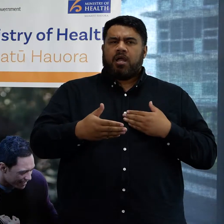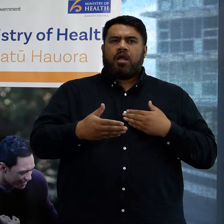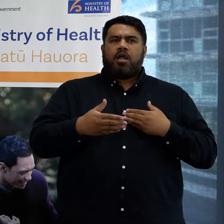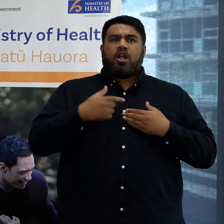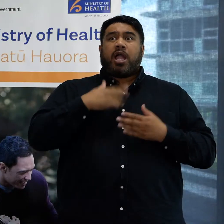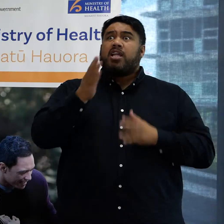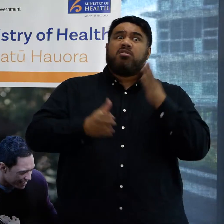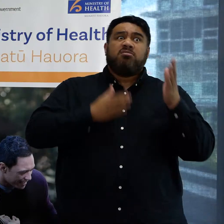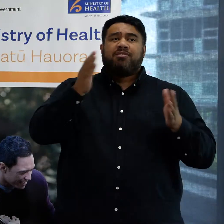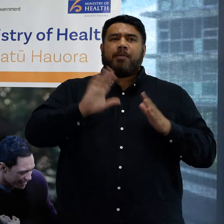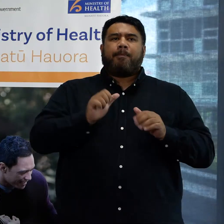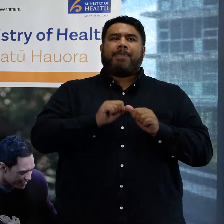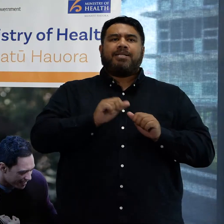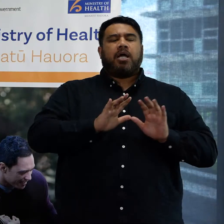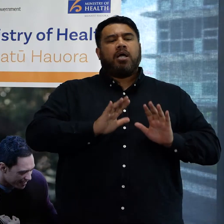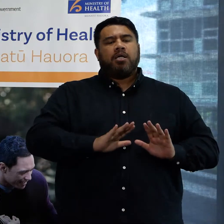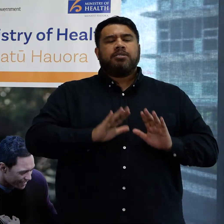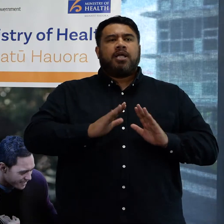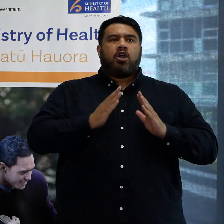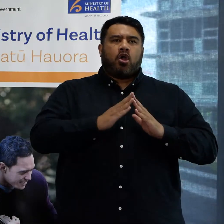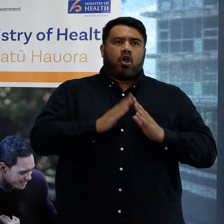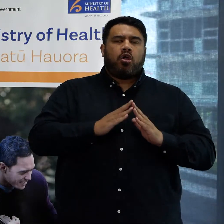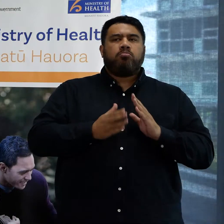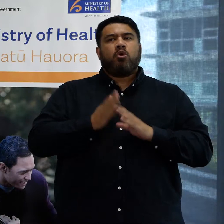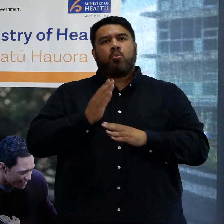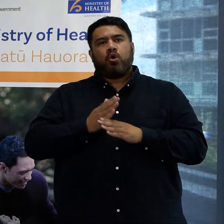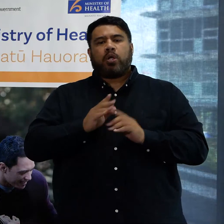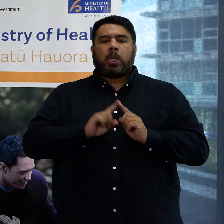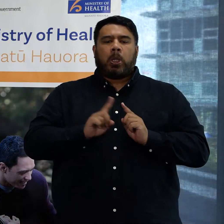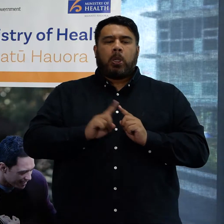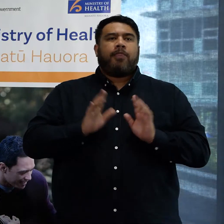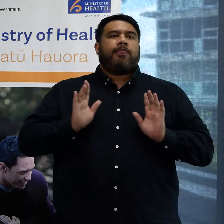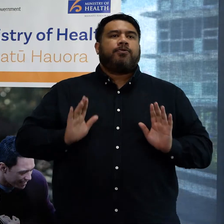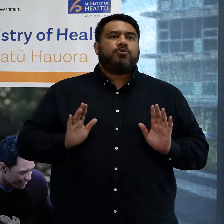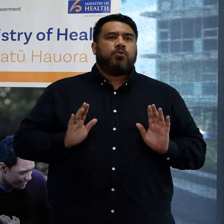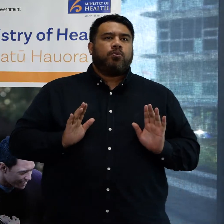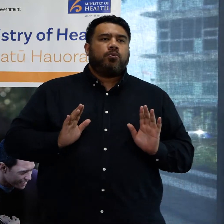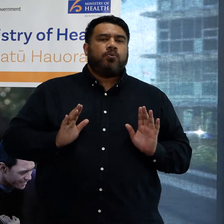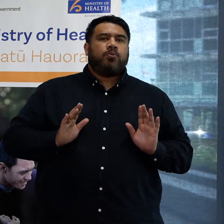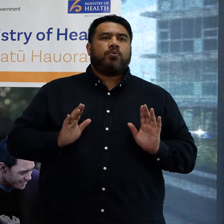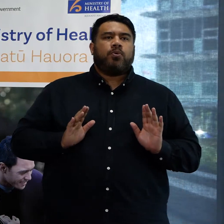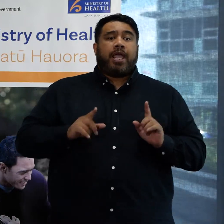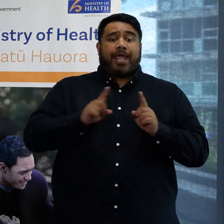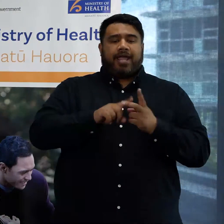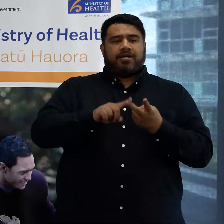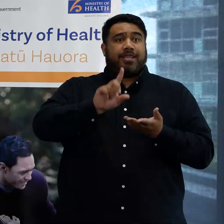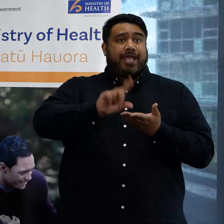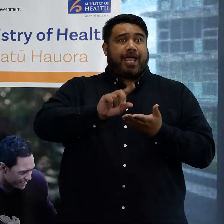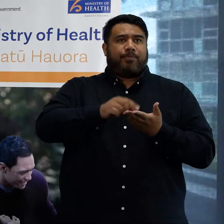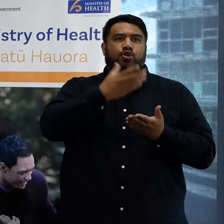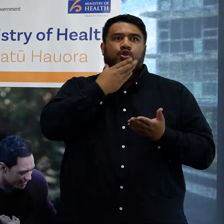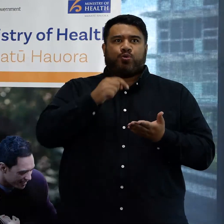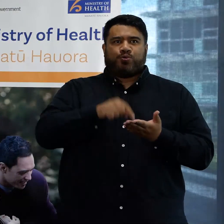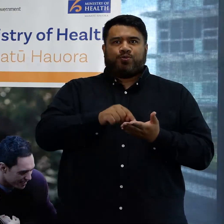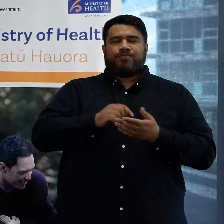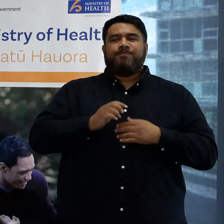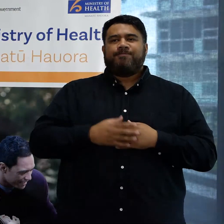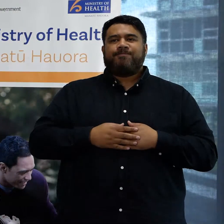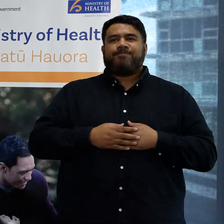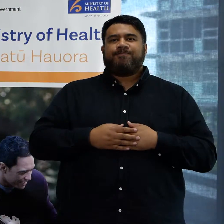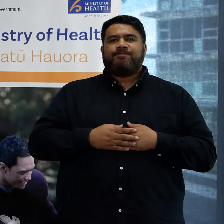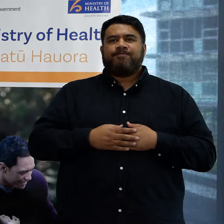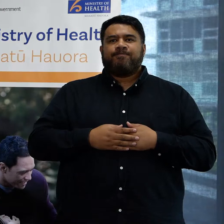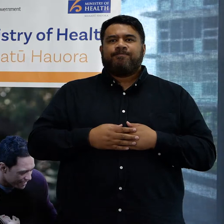exposure to others, and be diligent, of course, about using the app to record where you've been. Anyone who is a